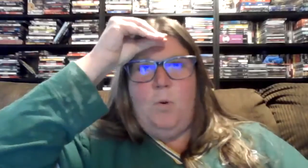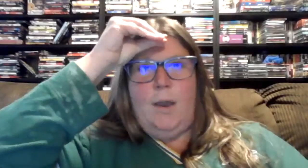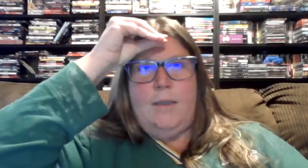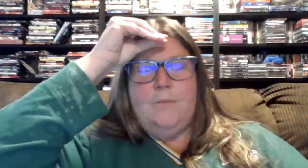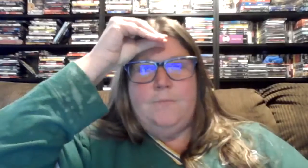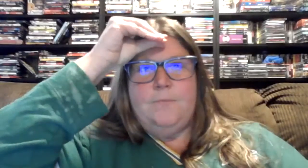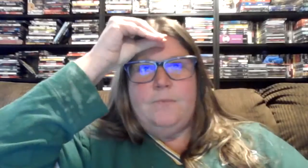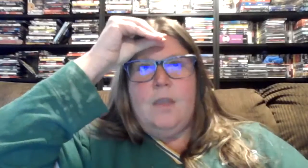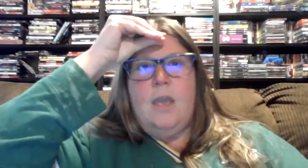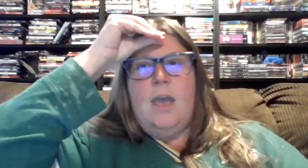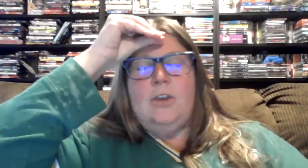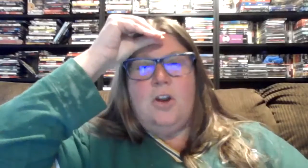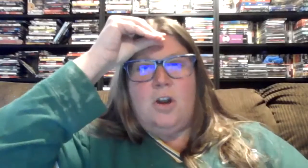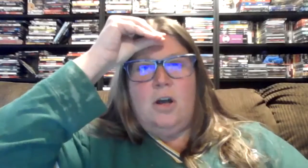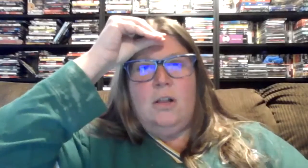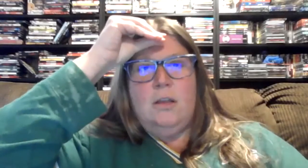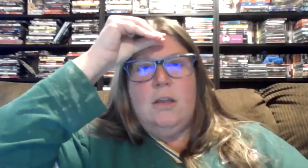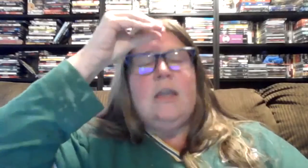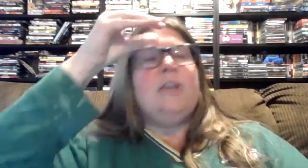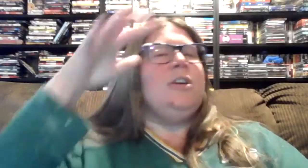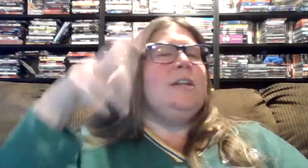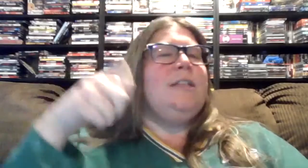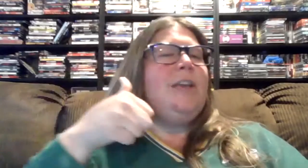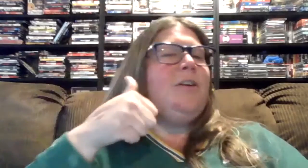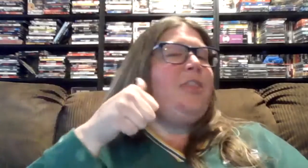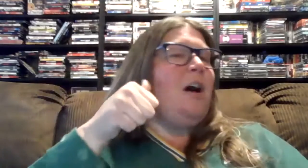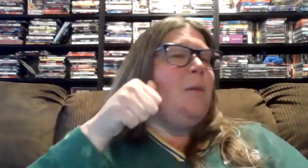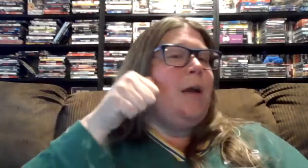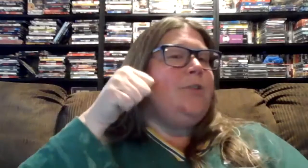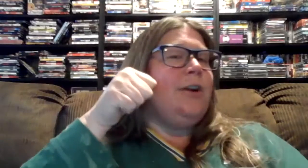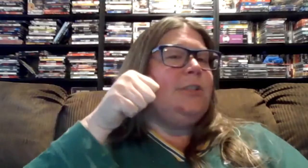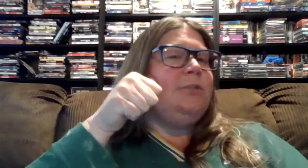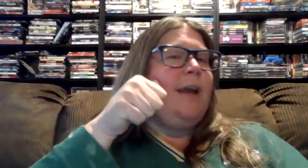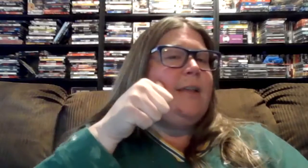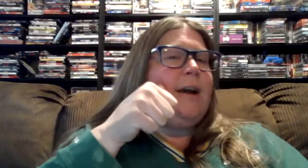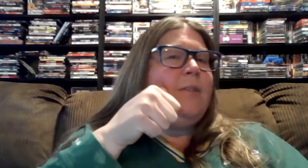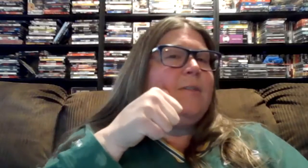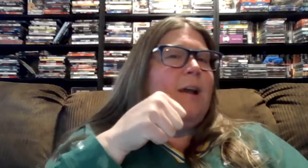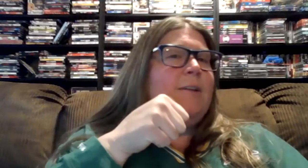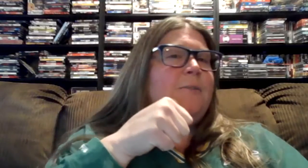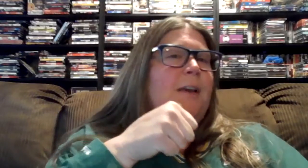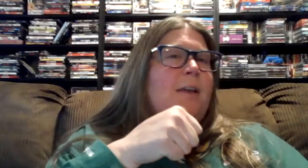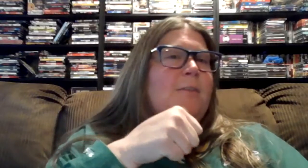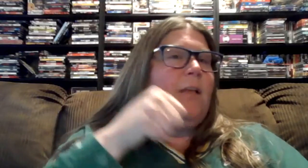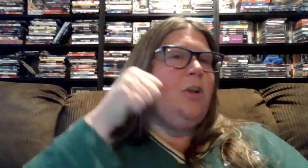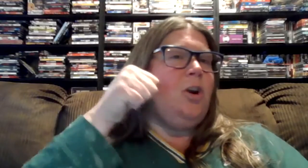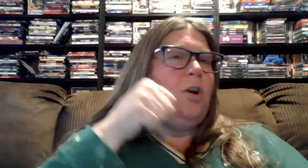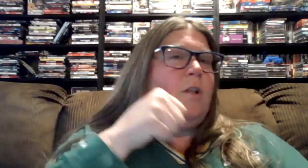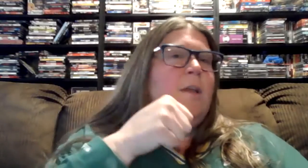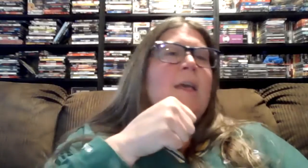boy. And girl is you're going to take your thumb and you're going to drag it down the side of your face, girl.